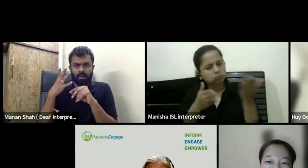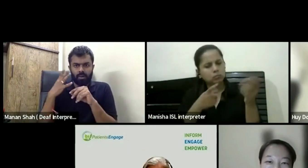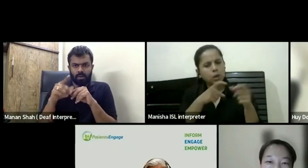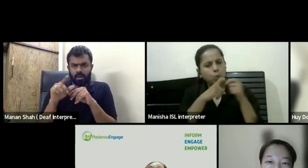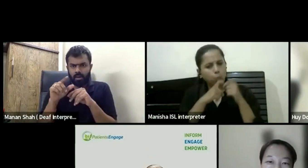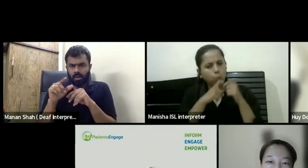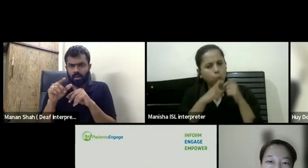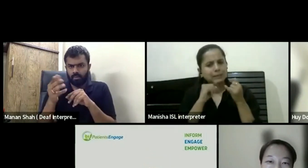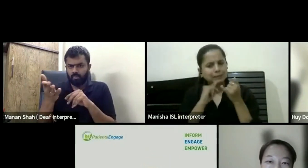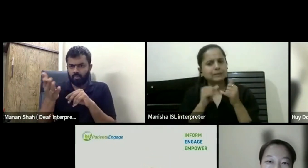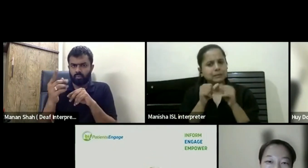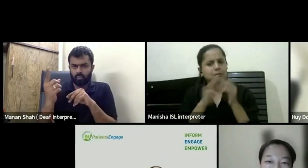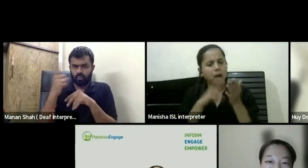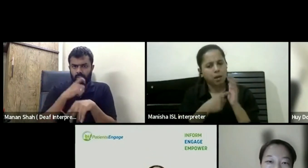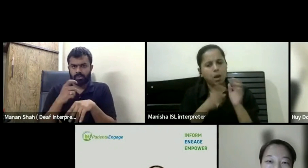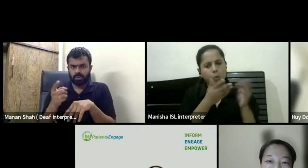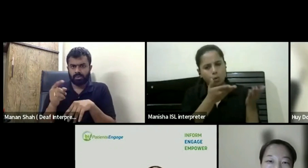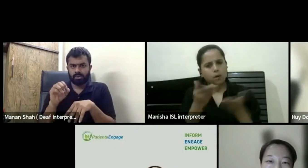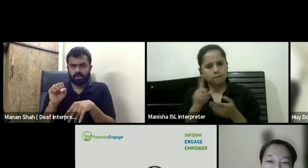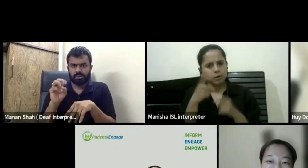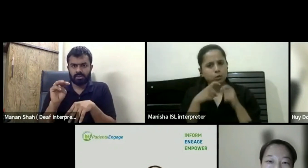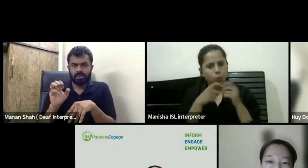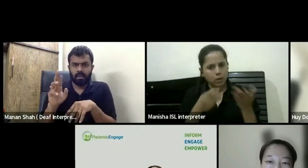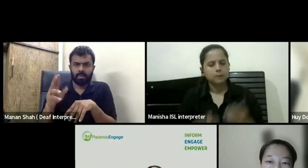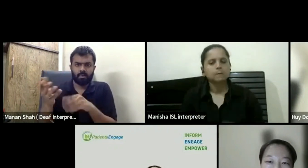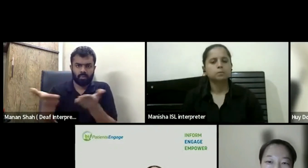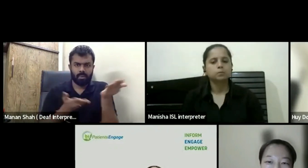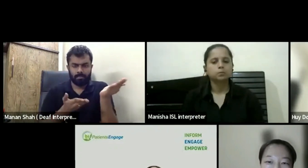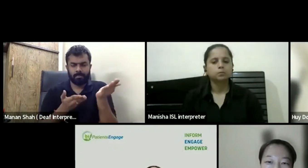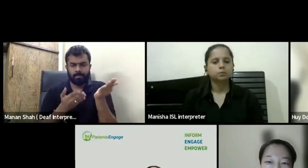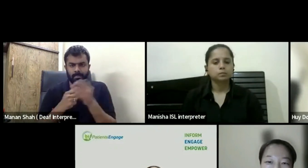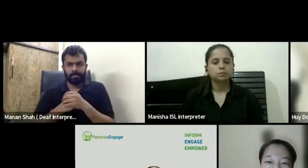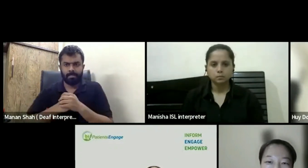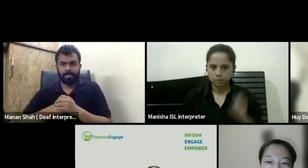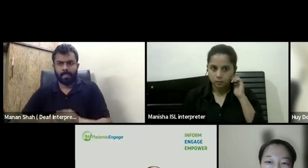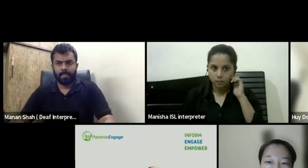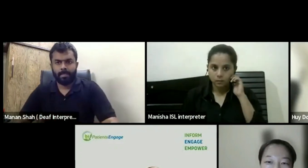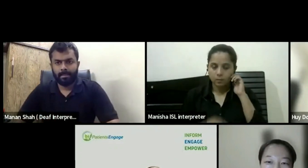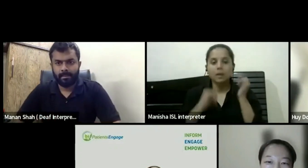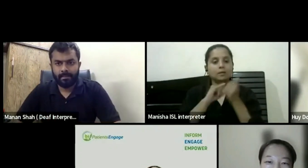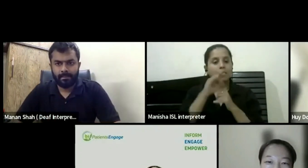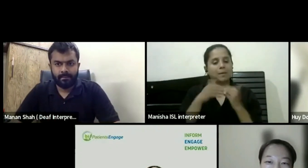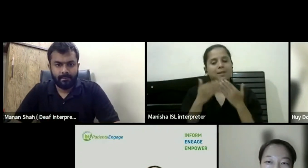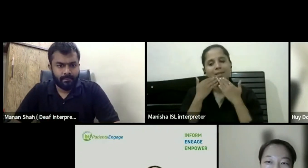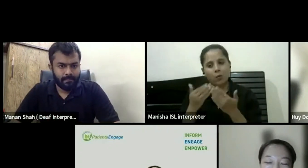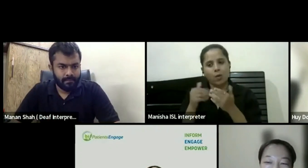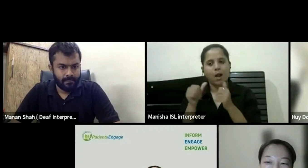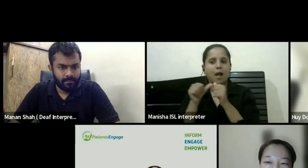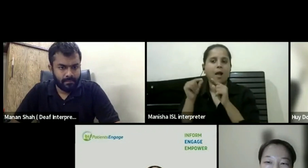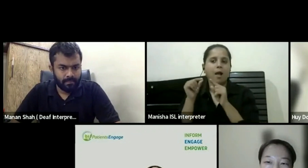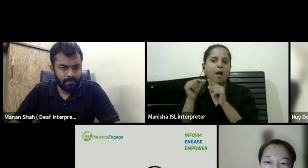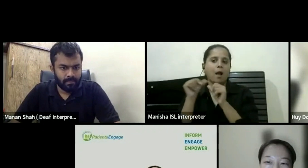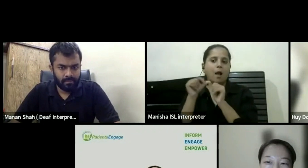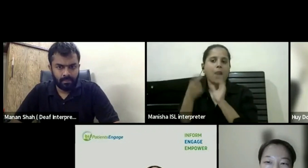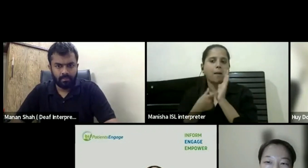Venki. all right. Okay, thank you. Thank you. Samir? Well, thank you. Thank you, Aparna. My question, or